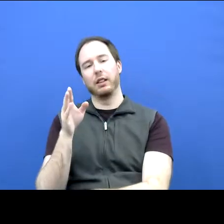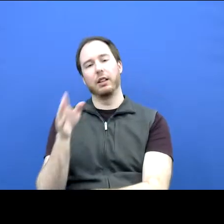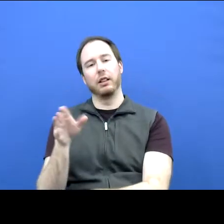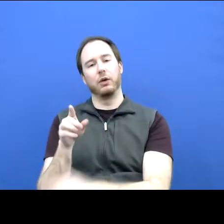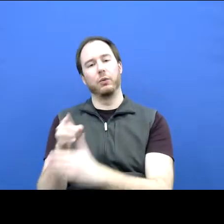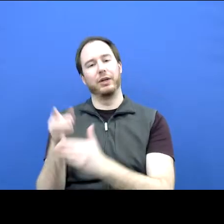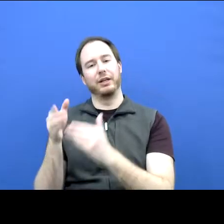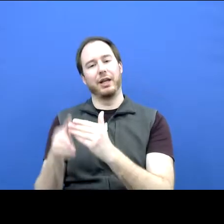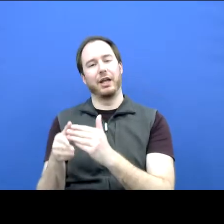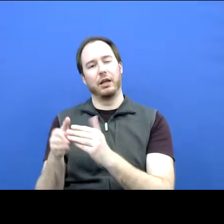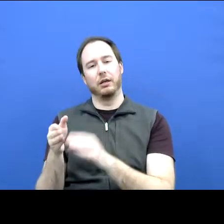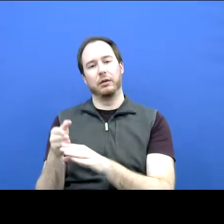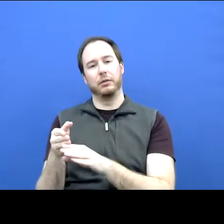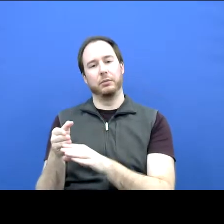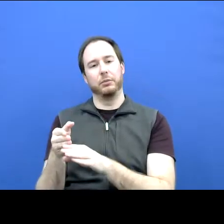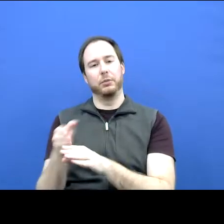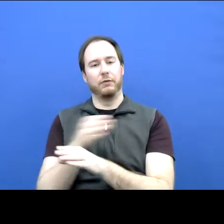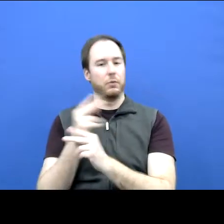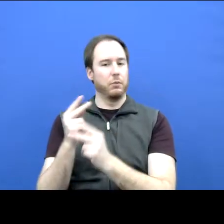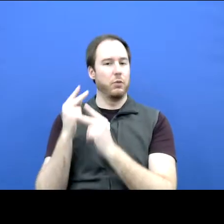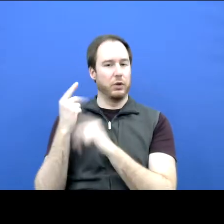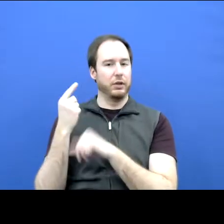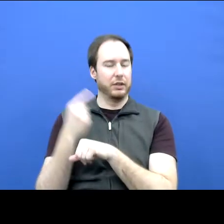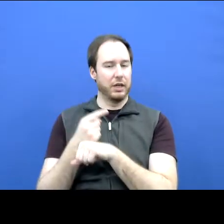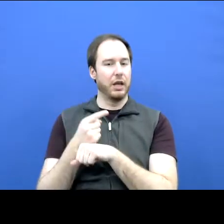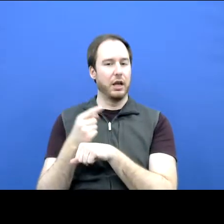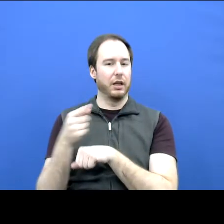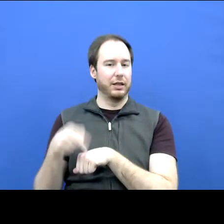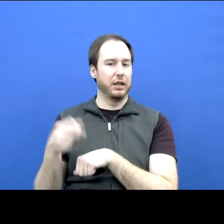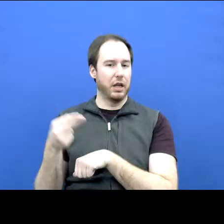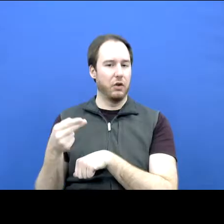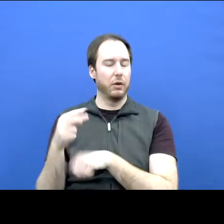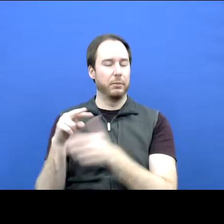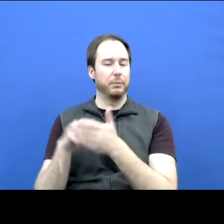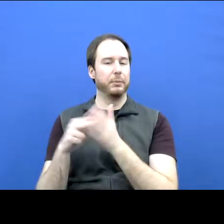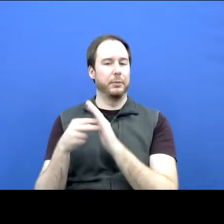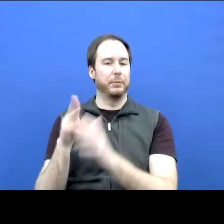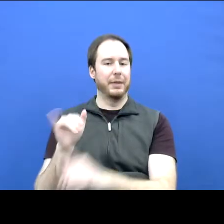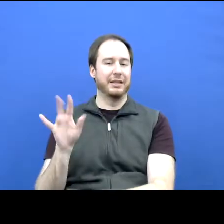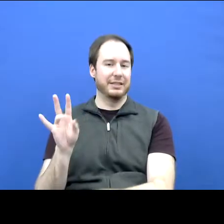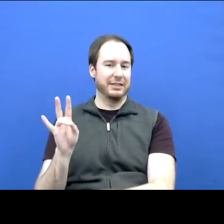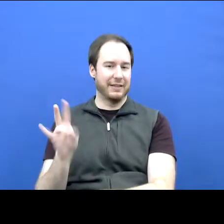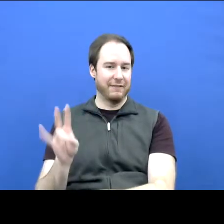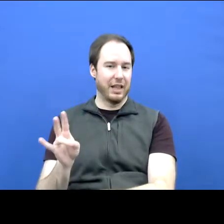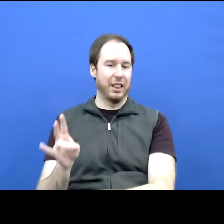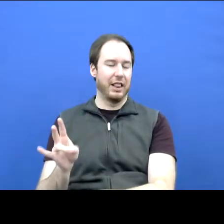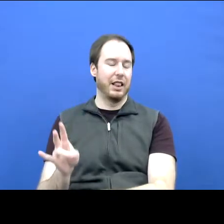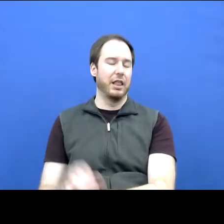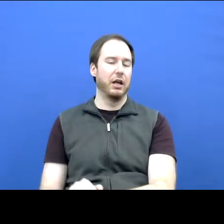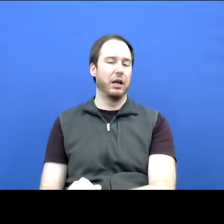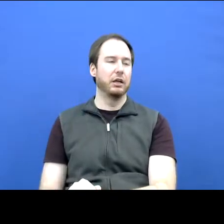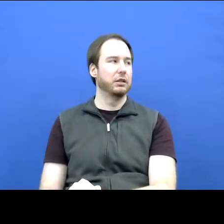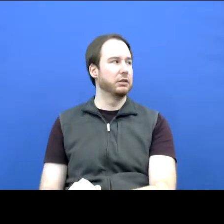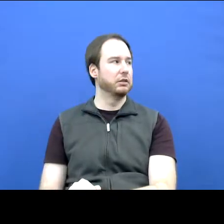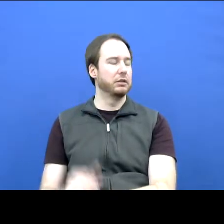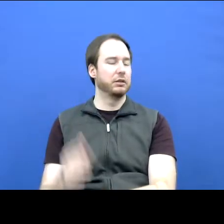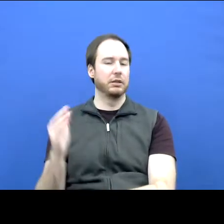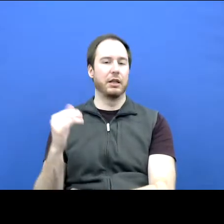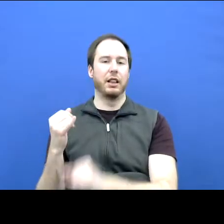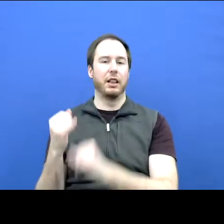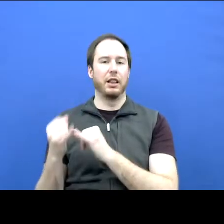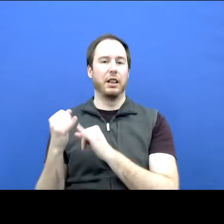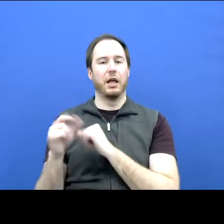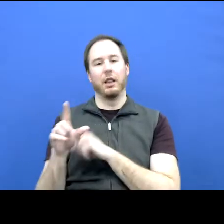on the weekend before Memorial Day in Henrietta. So it's going to be on May 17th. And finally,